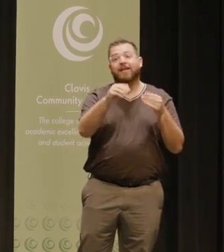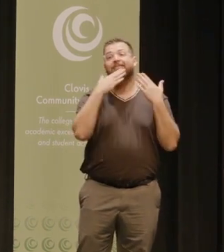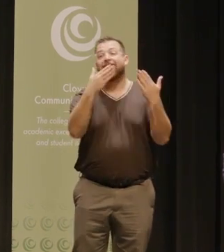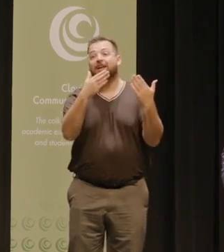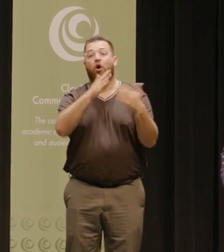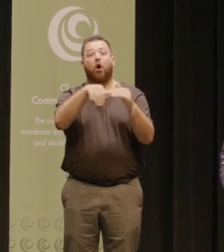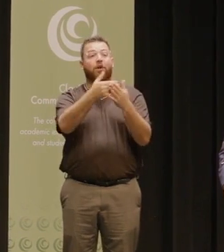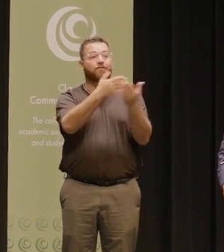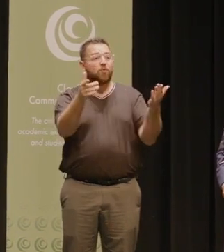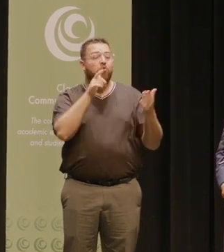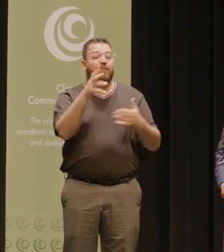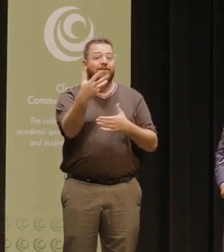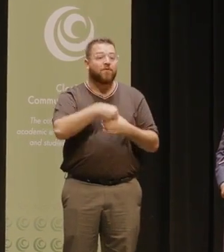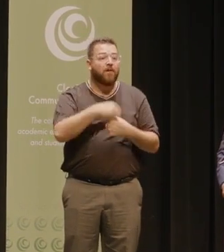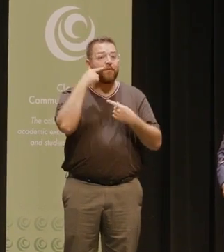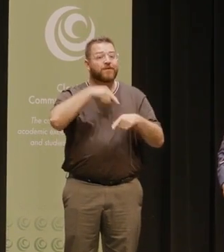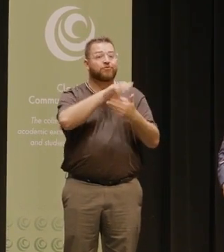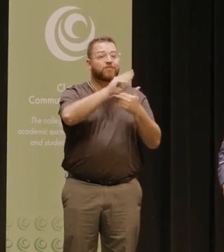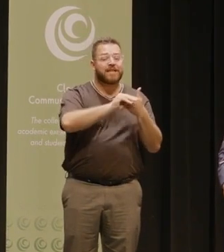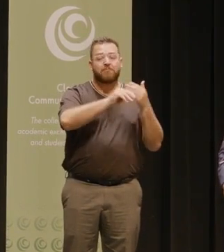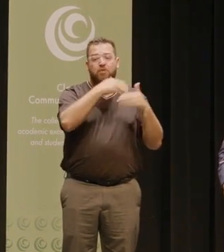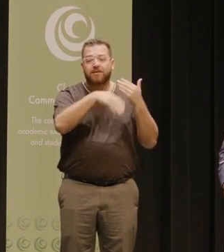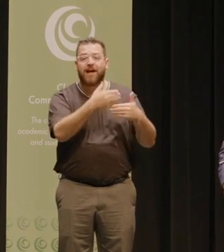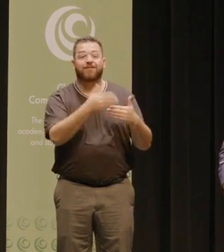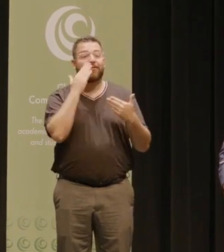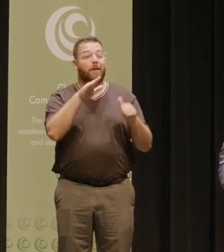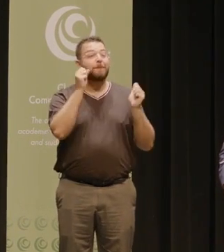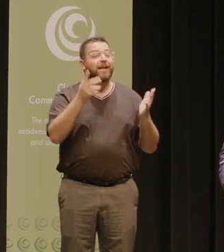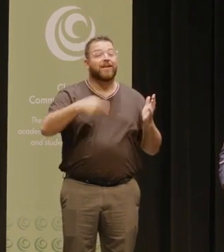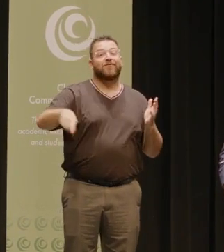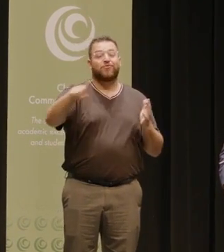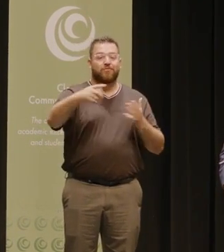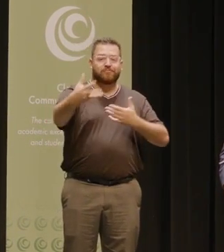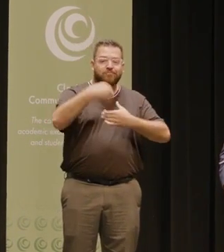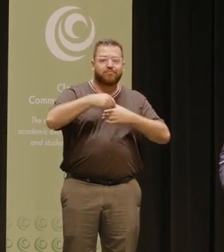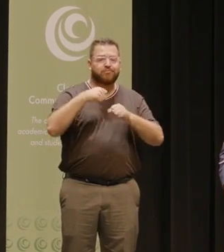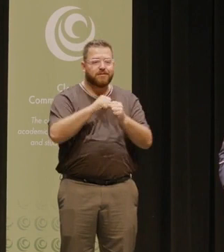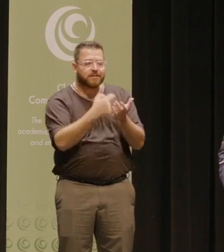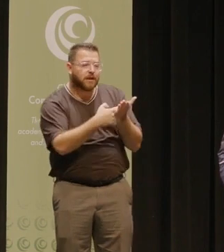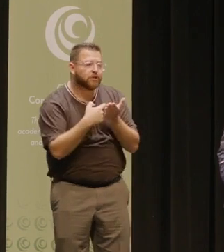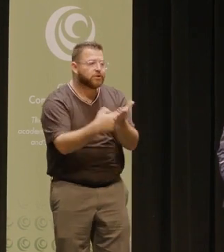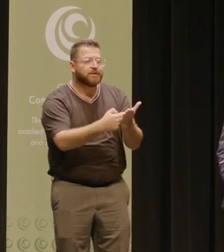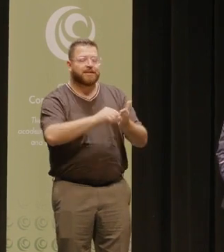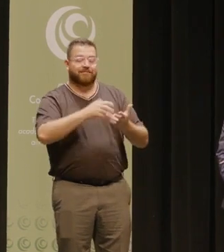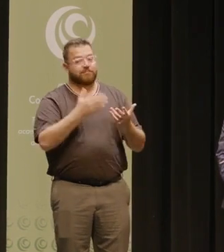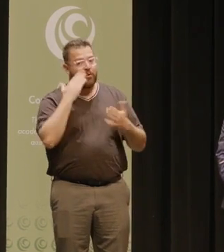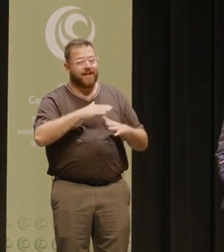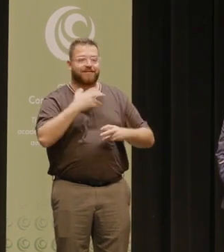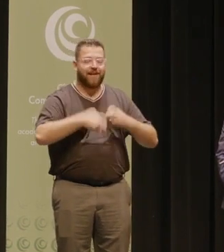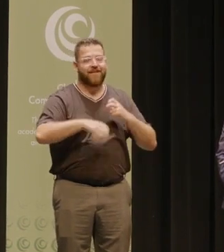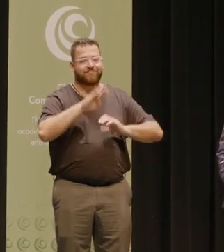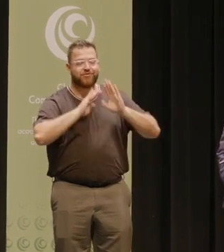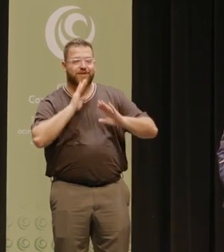you to all the folks that have been involved in this curriculum process. There are many of you who have sat at the table with me and had the difficult and frustrating